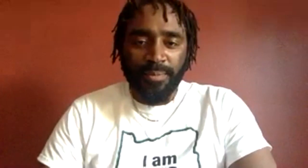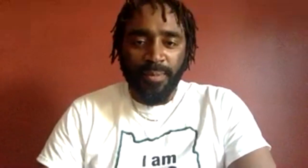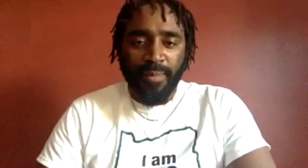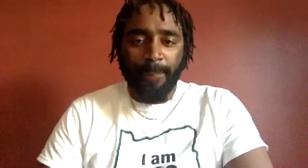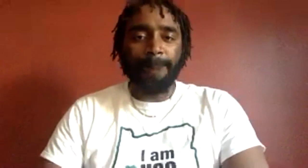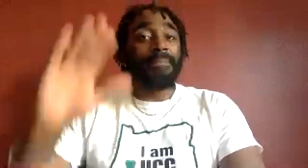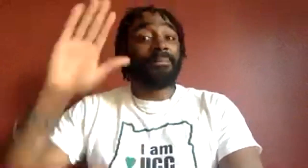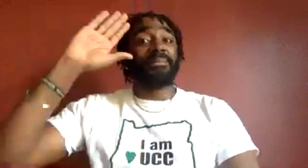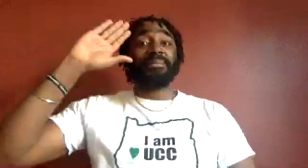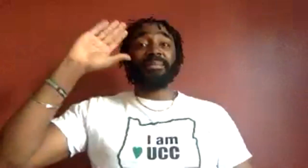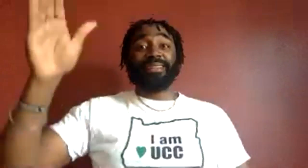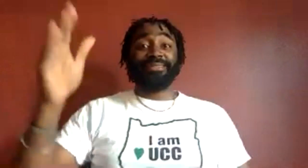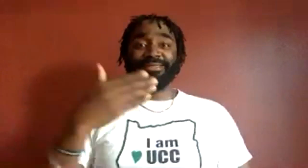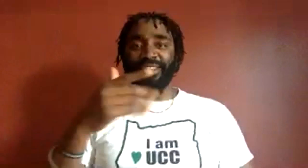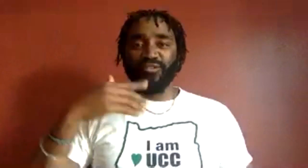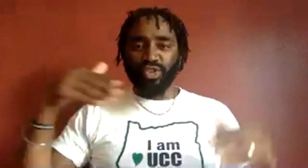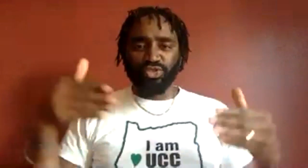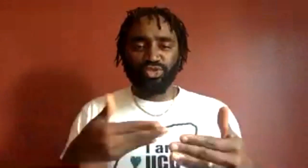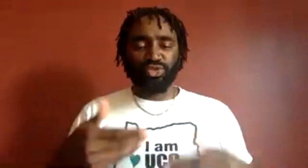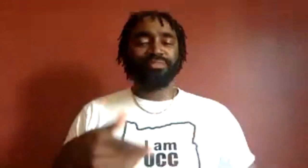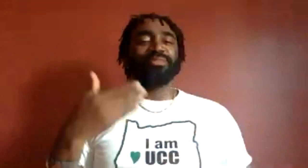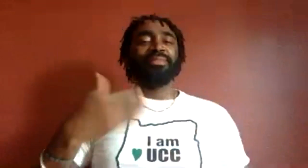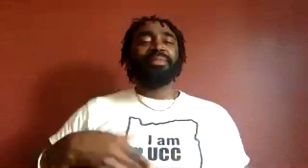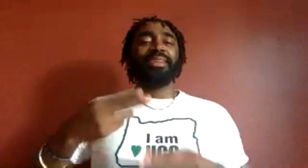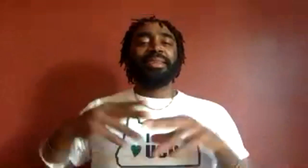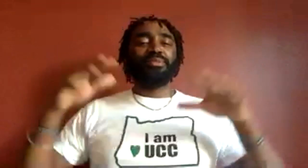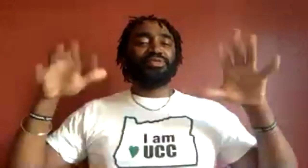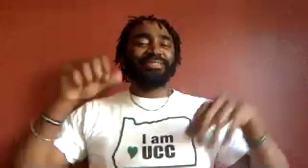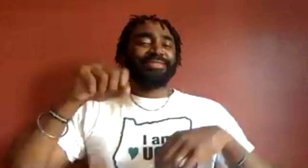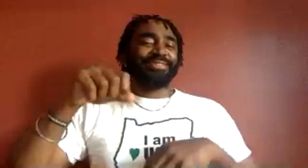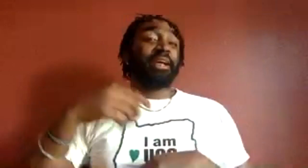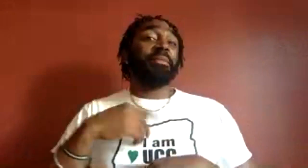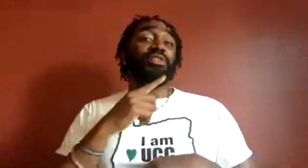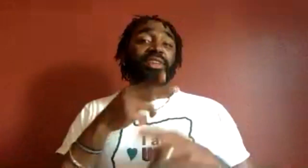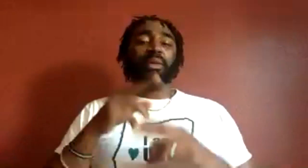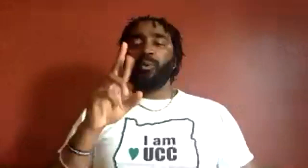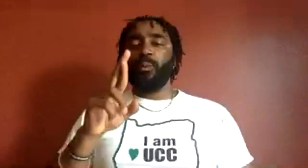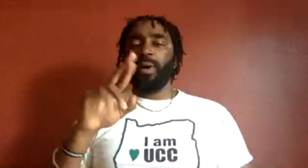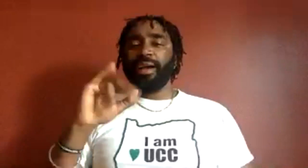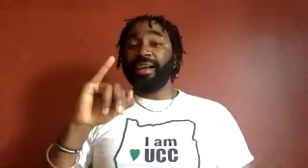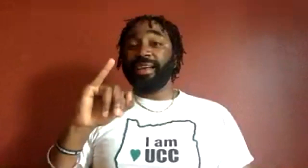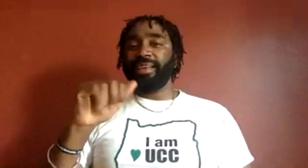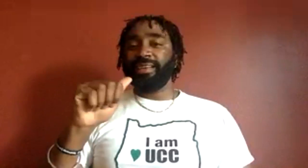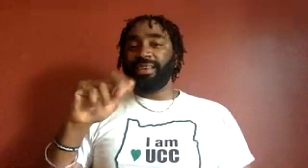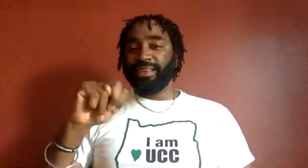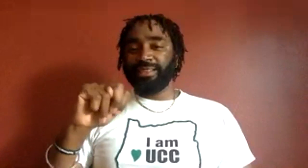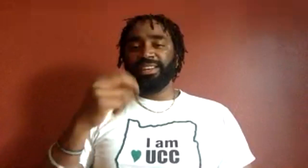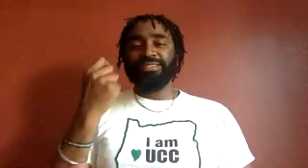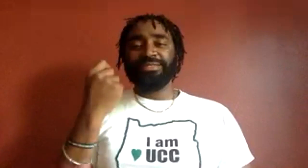Oh, but the name is R-I-N. Yep, I know my name sign's Rain, but